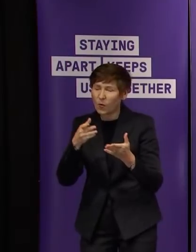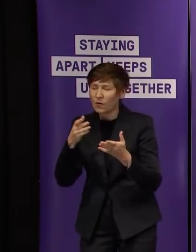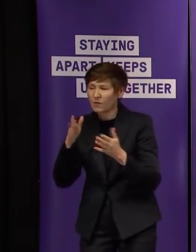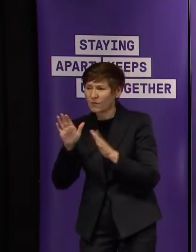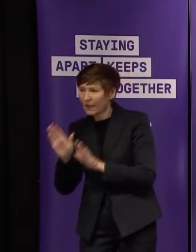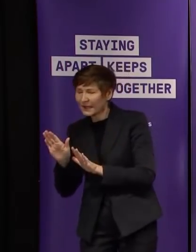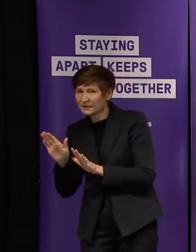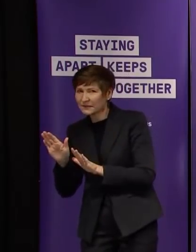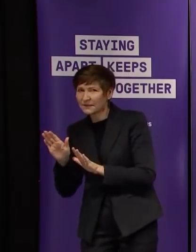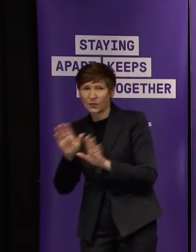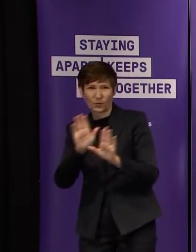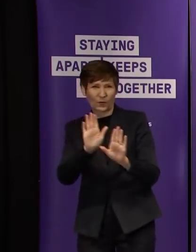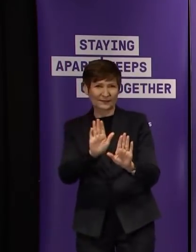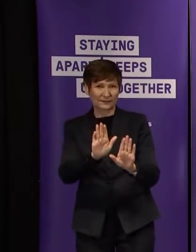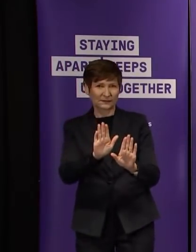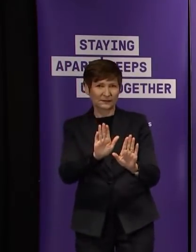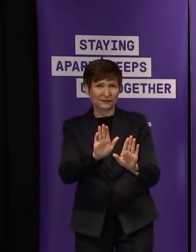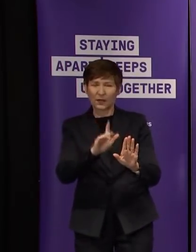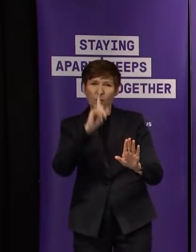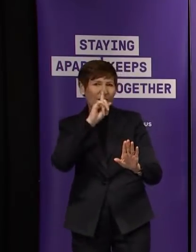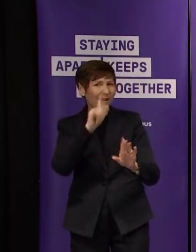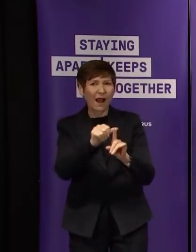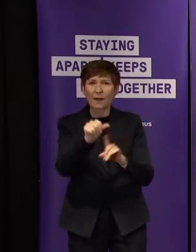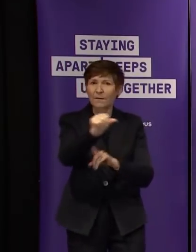way that would ultimately put at risk